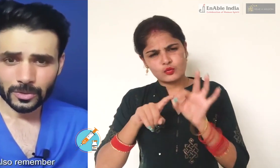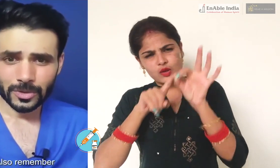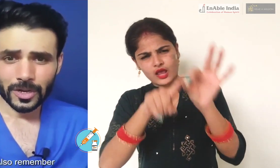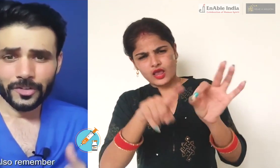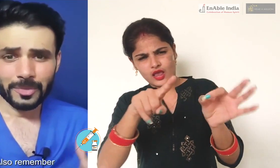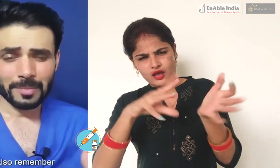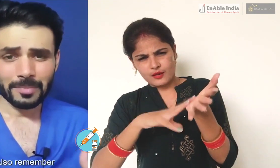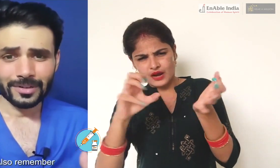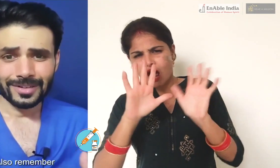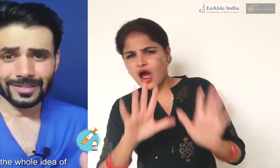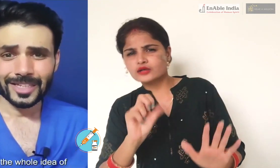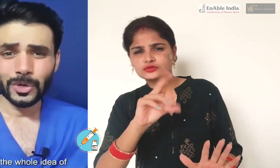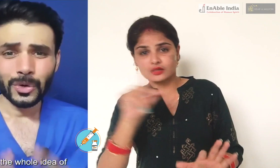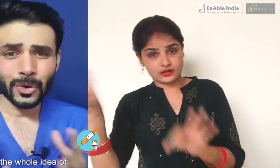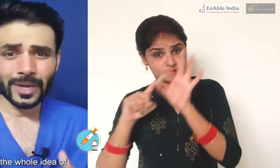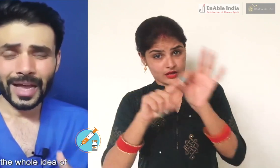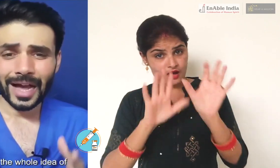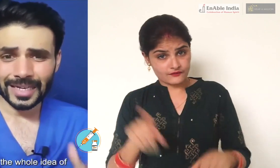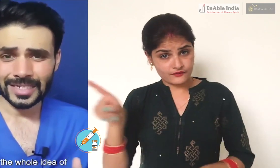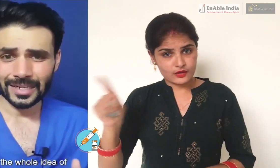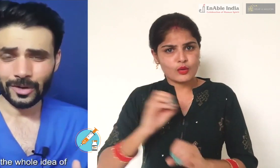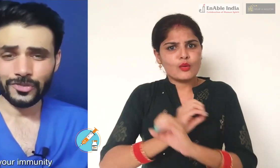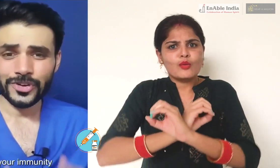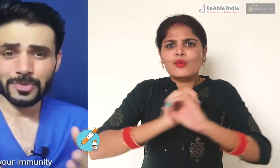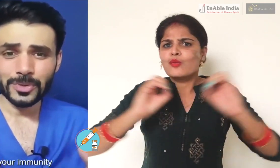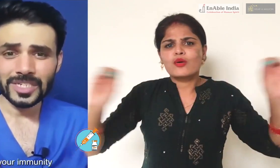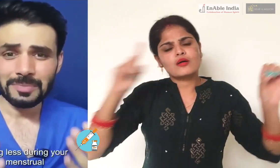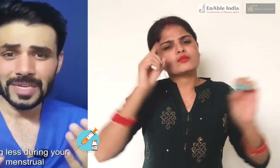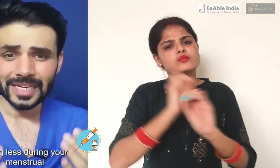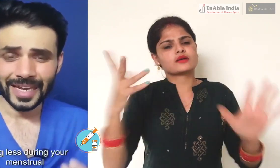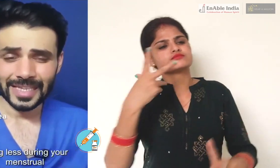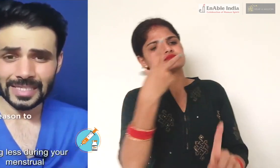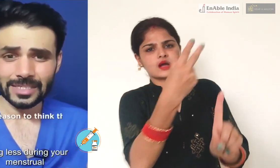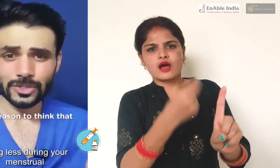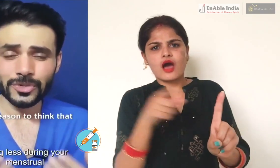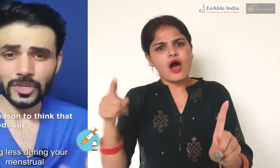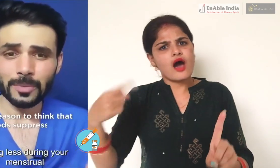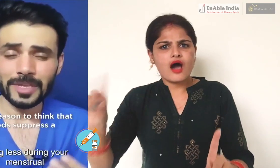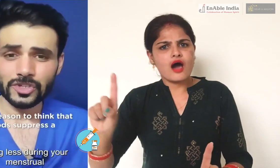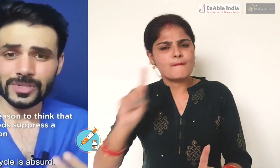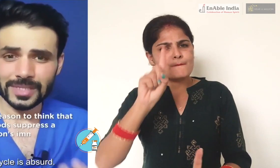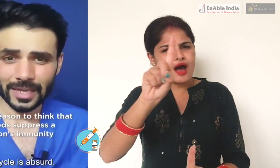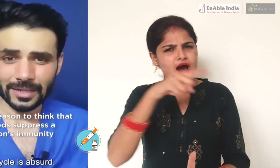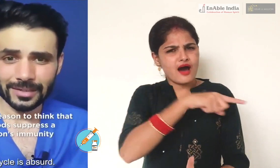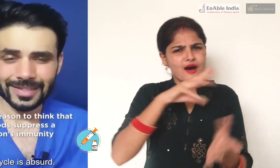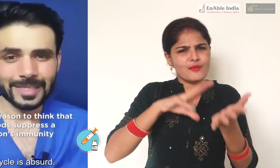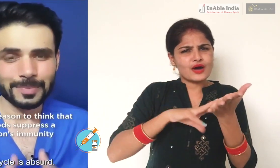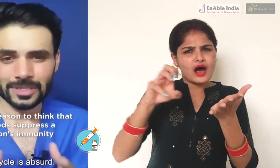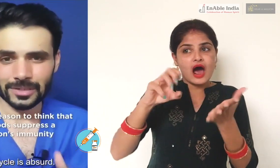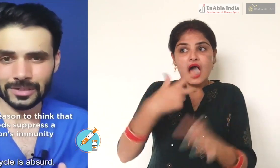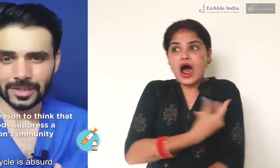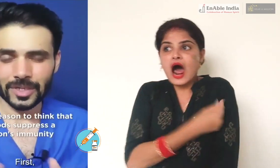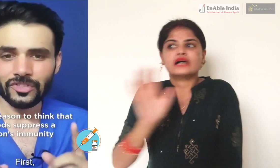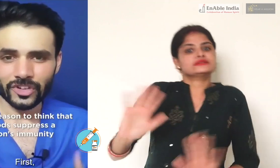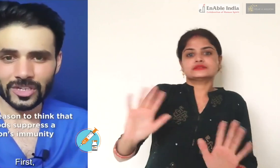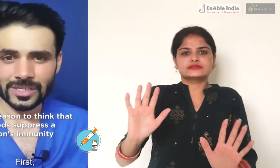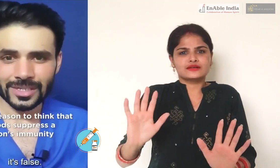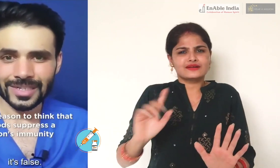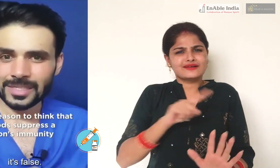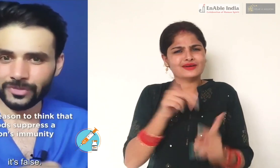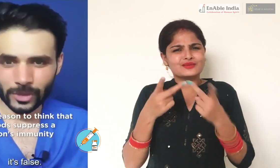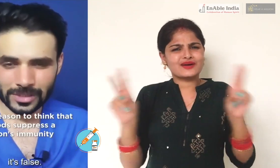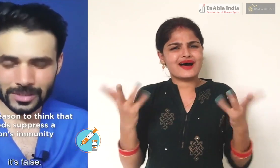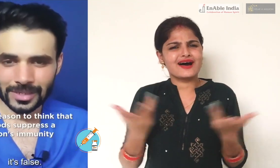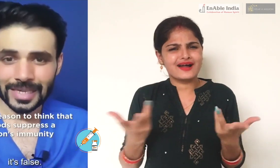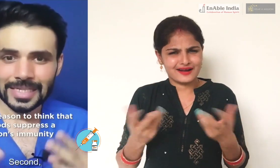Also, remember that the whole idea of your immunity being less during your menstrual cycle is absurd. First,